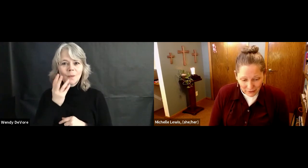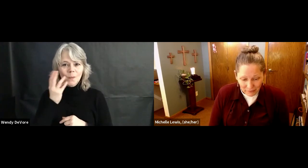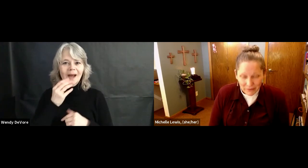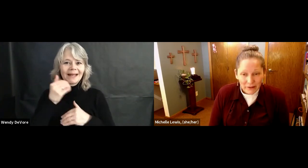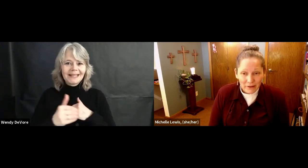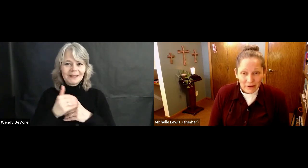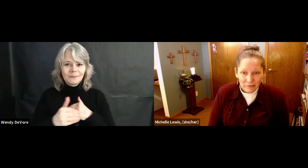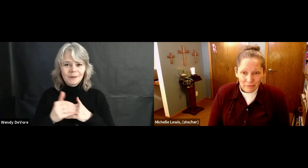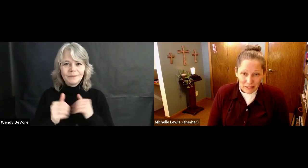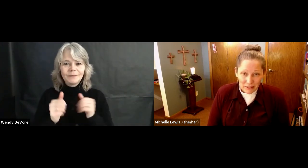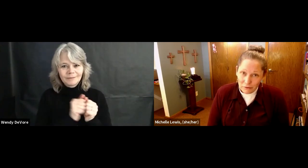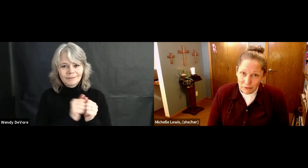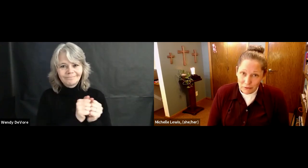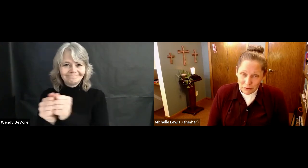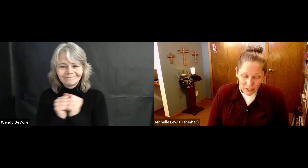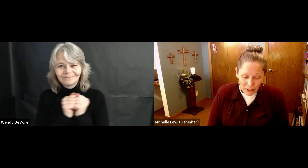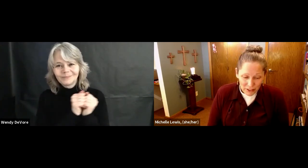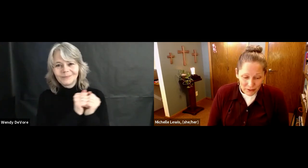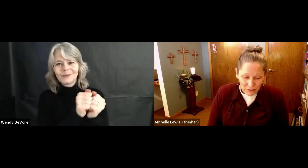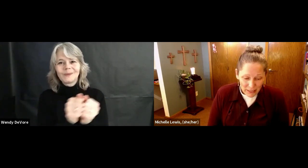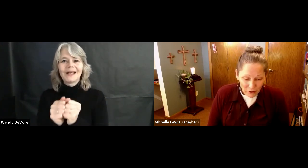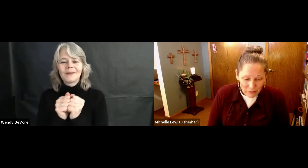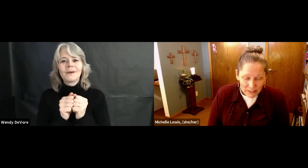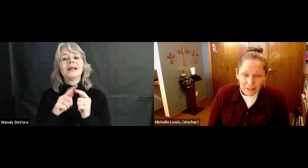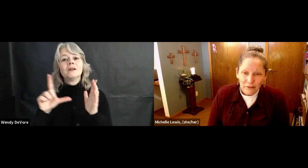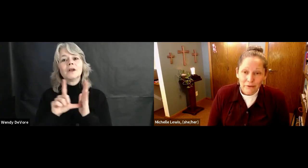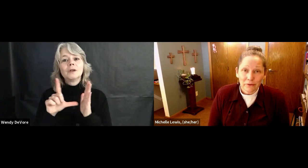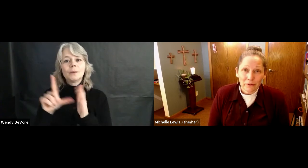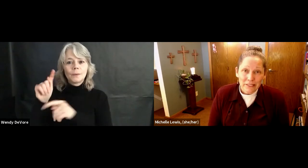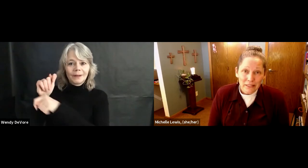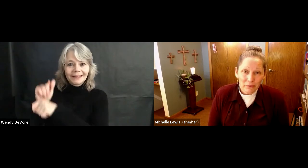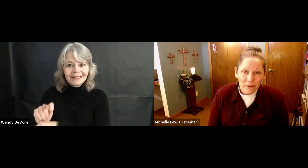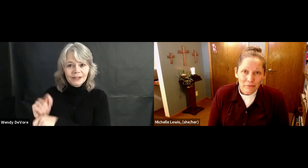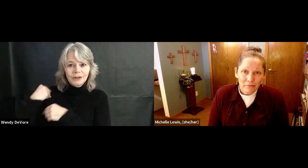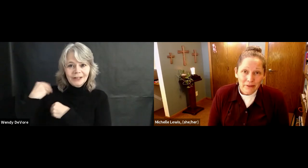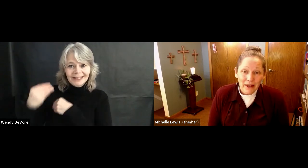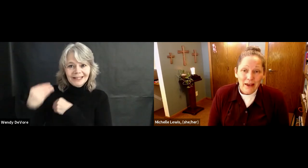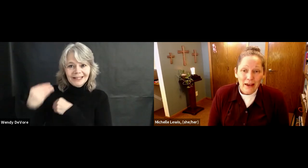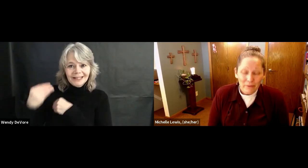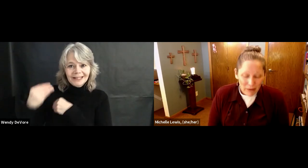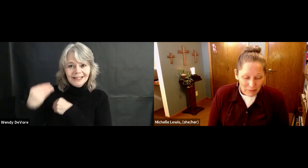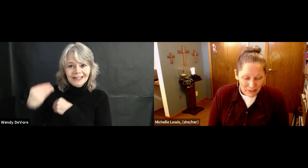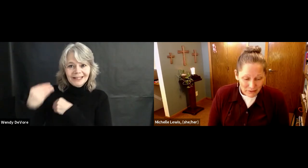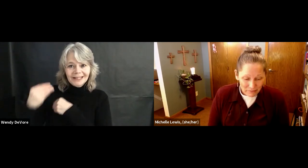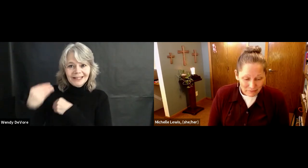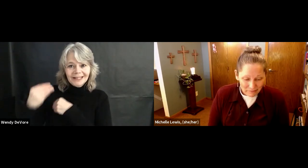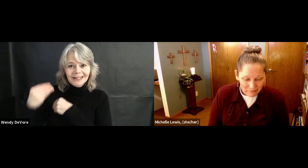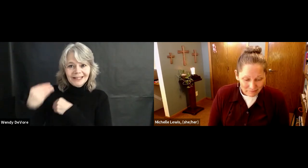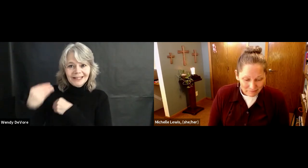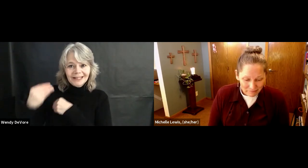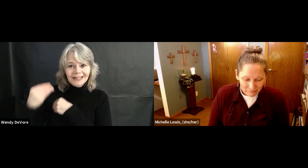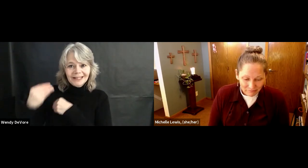together. And in our Lutheran tradition, those sacraments include the Lord's Supper and baptism.